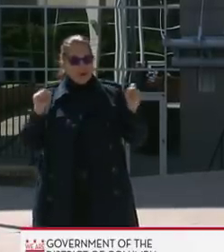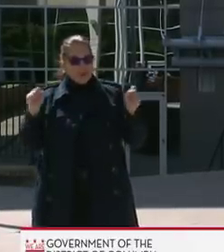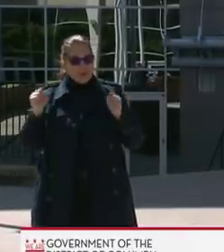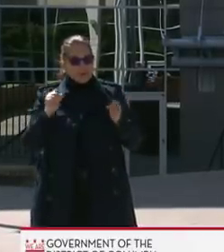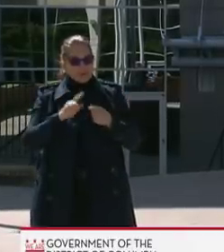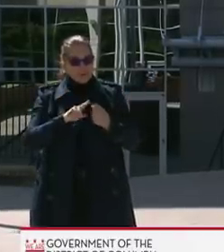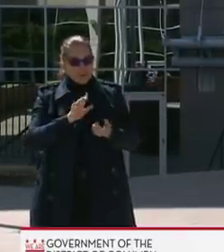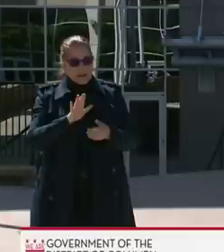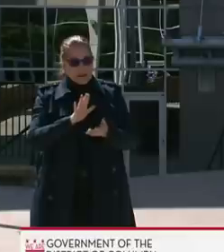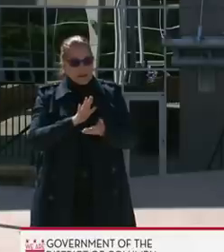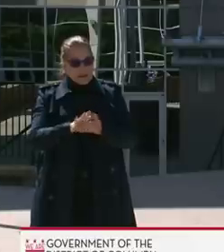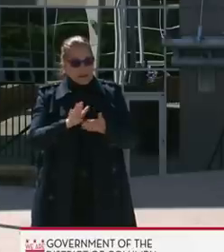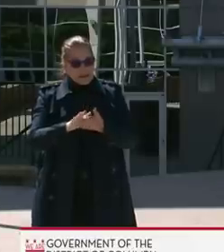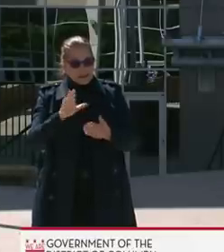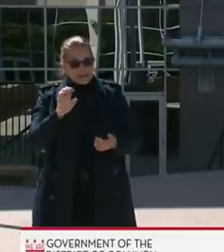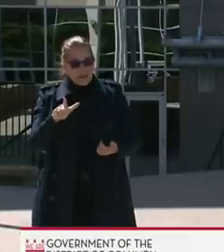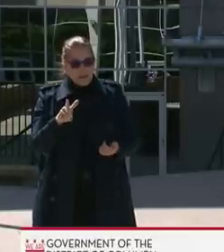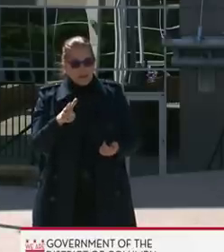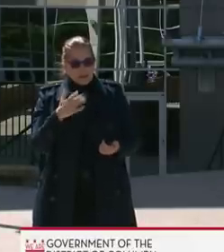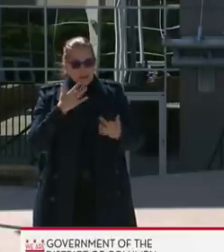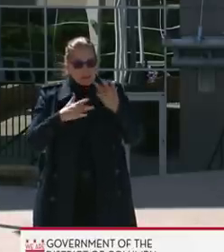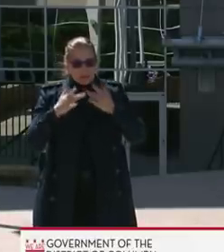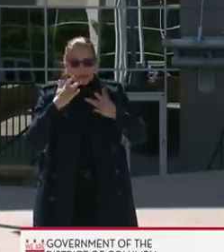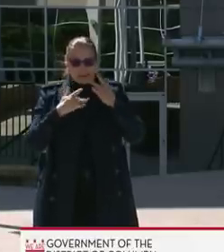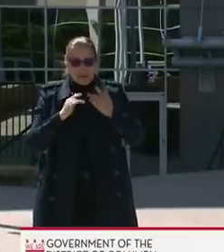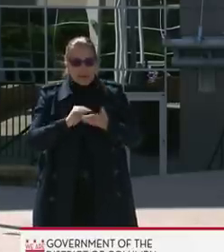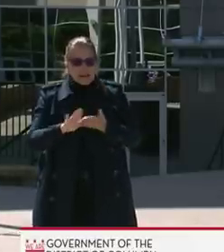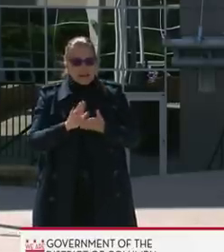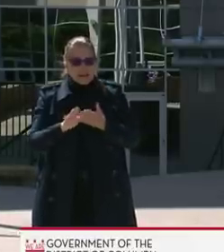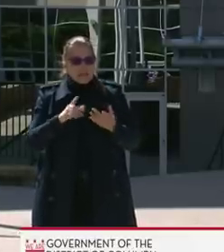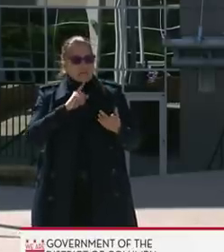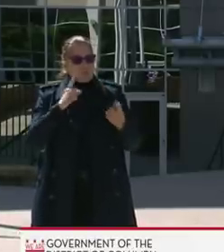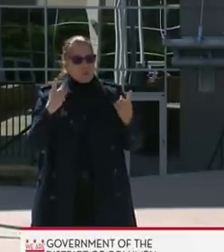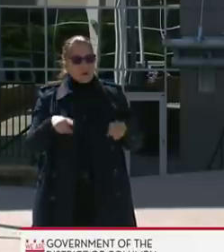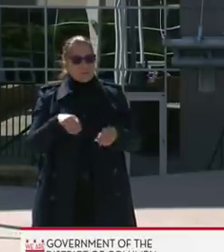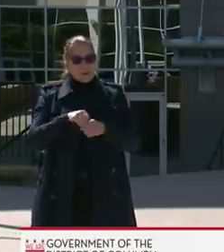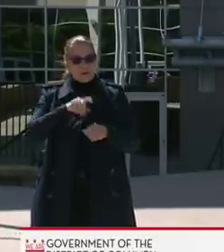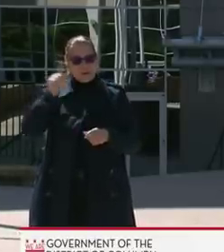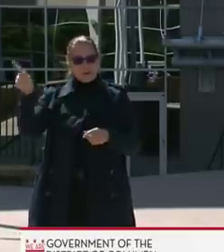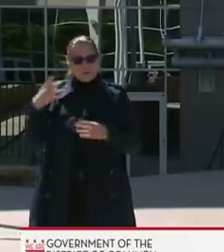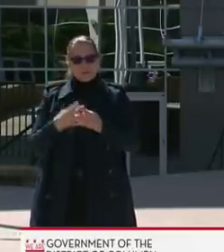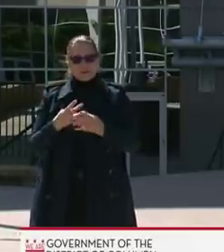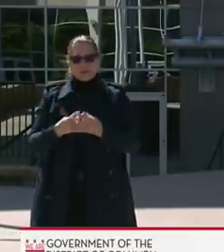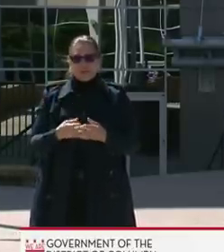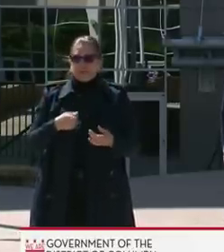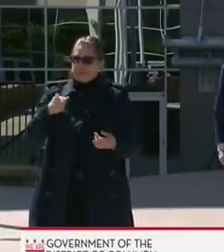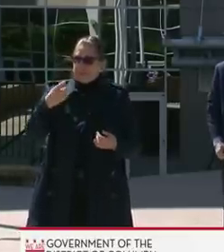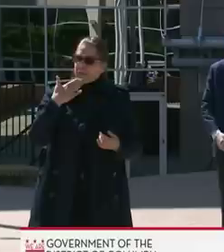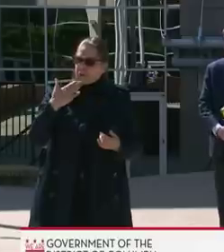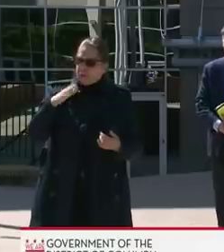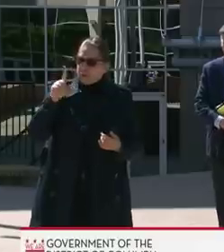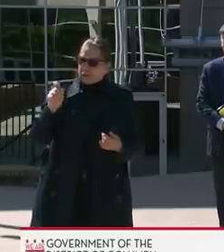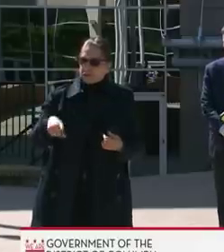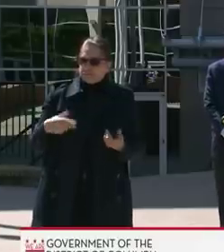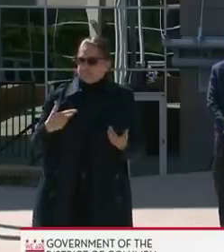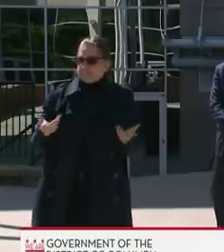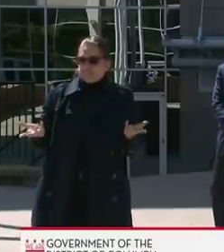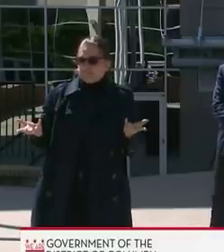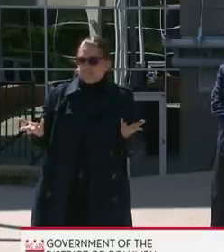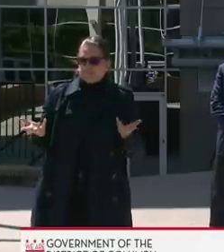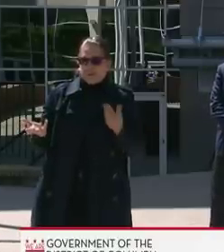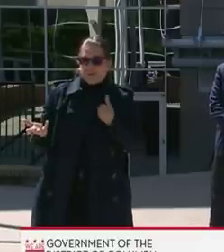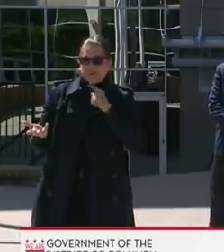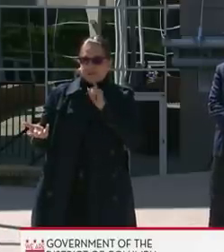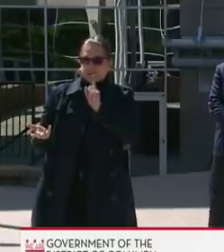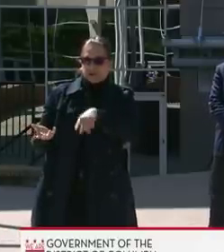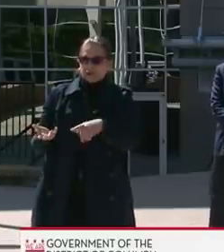inmates there being informed about what's happening and kept informed? You know, that's a good question. I don't know the answer to that. So let me circle back